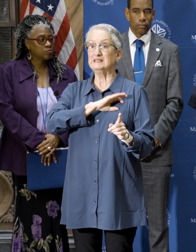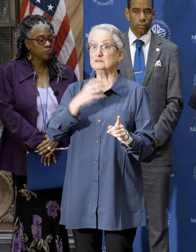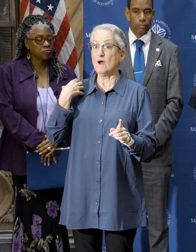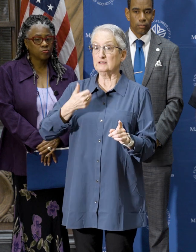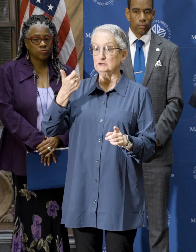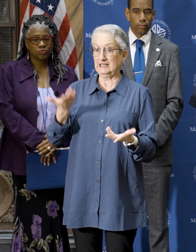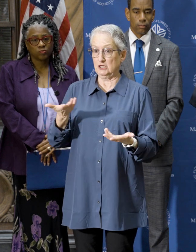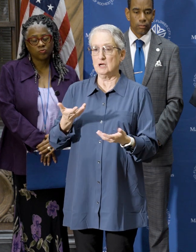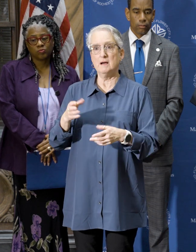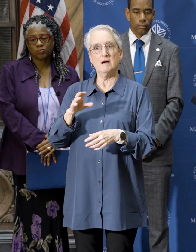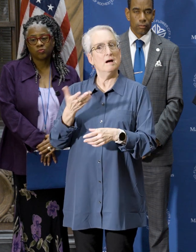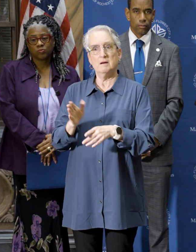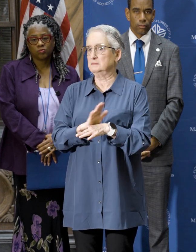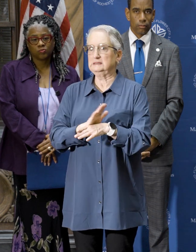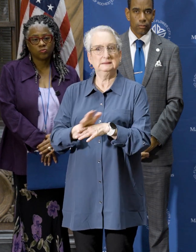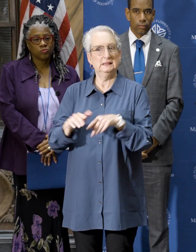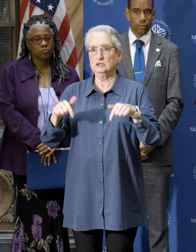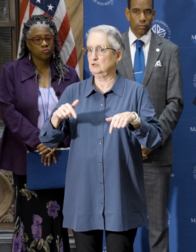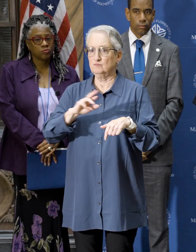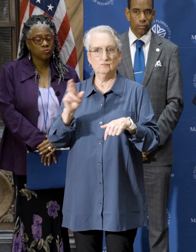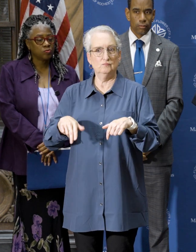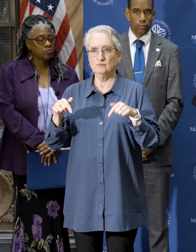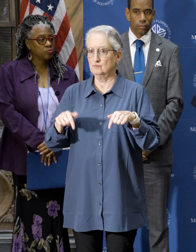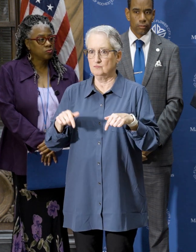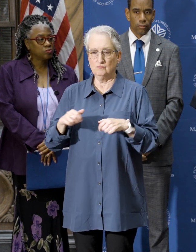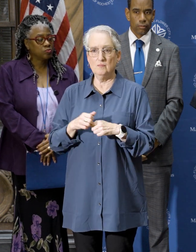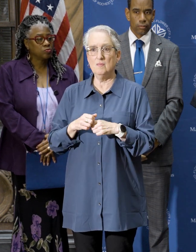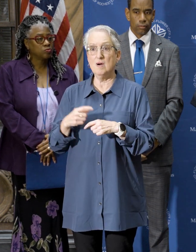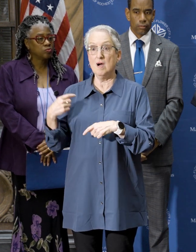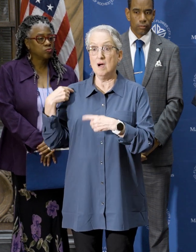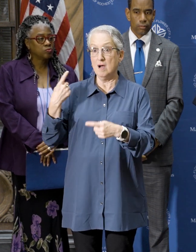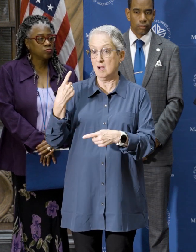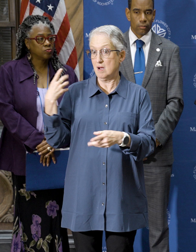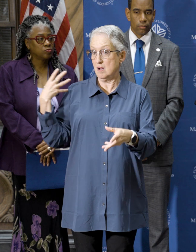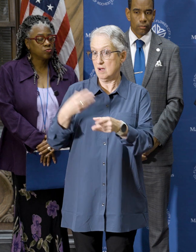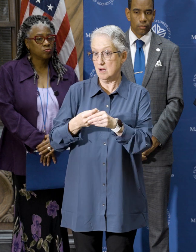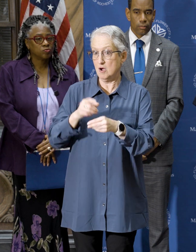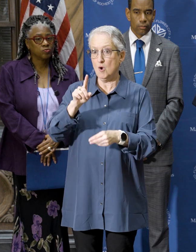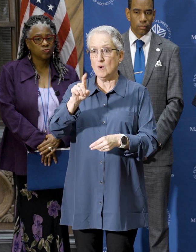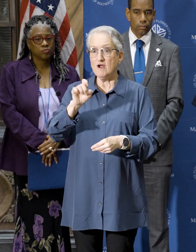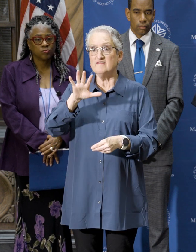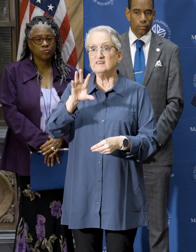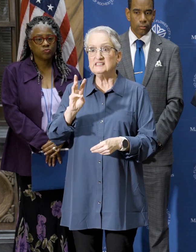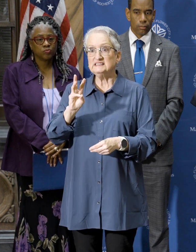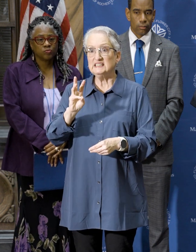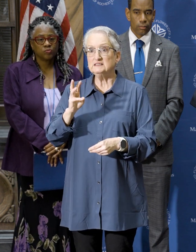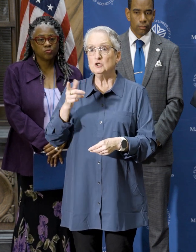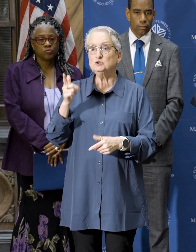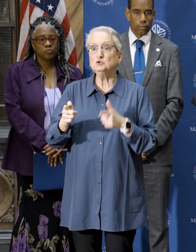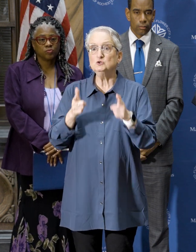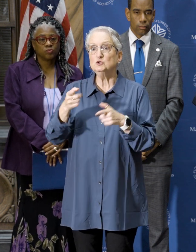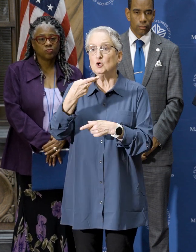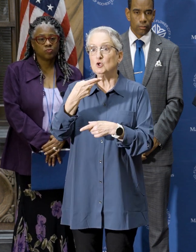numbers, currently we are at 156 shooting victims compared to 234 at this time last year. We've